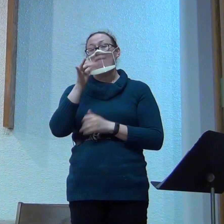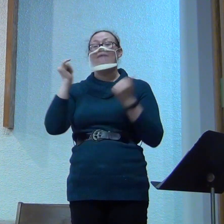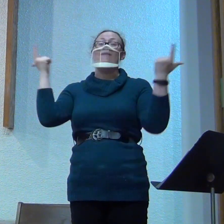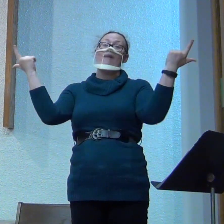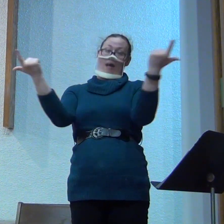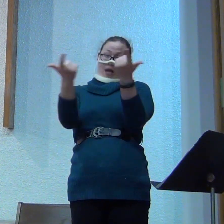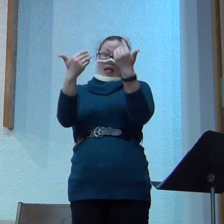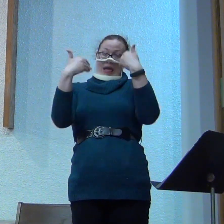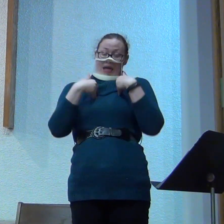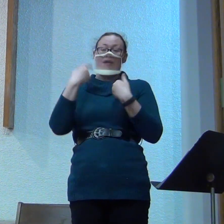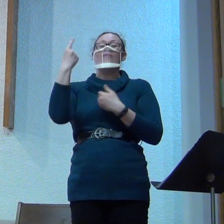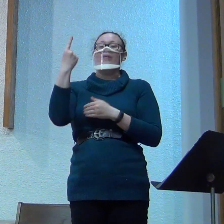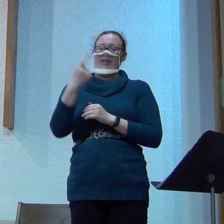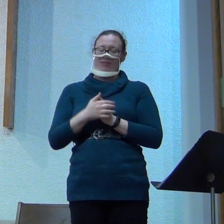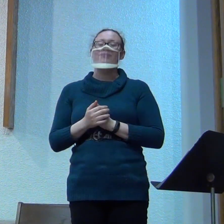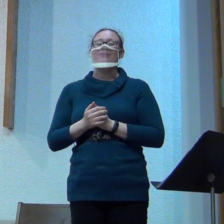one.